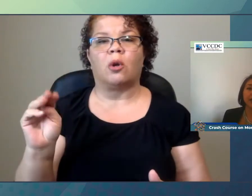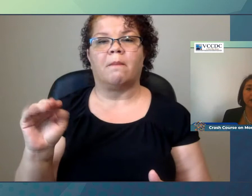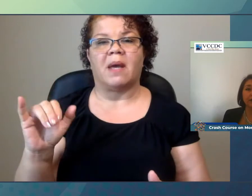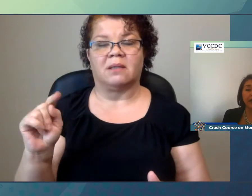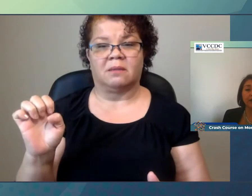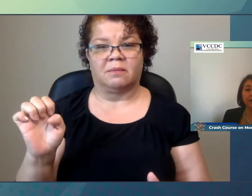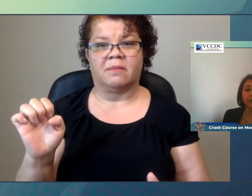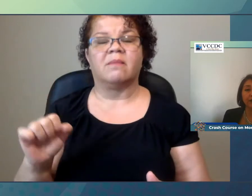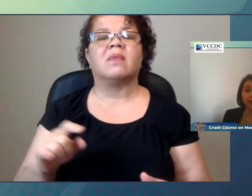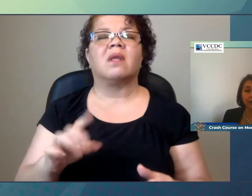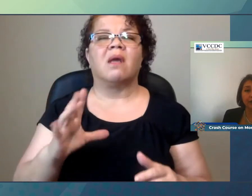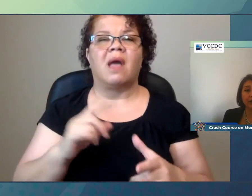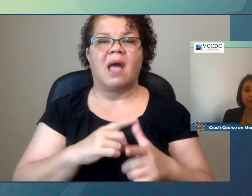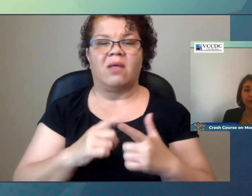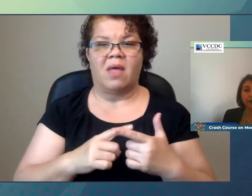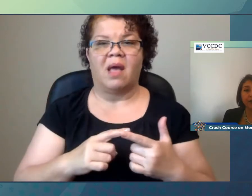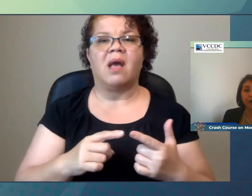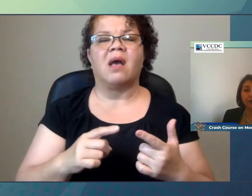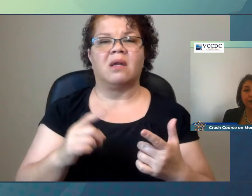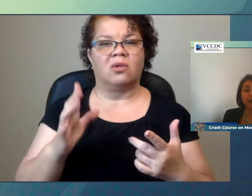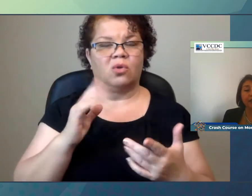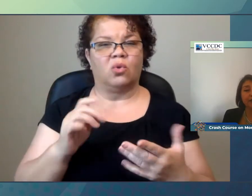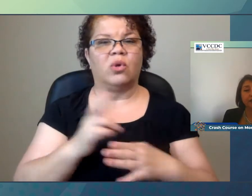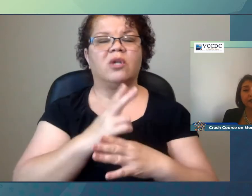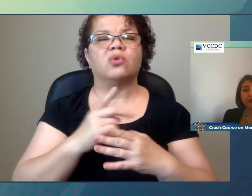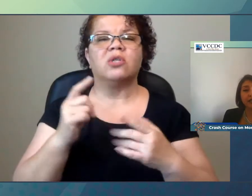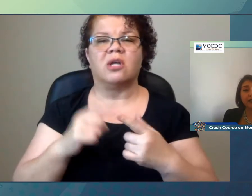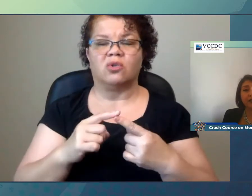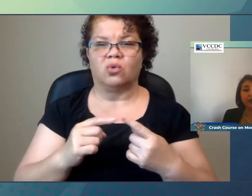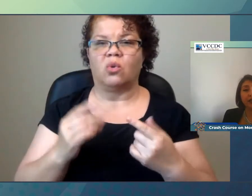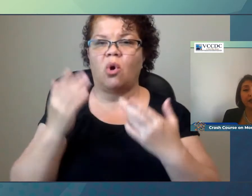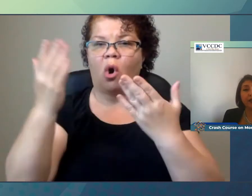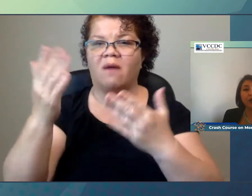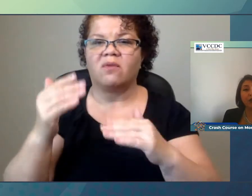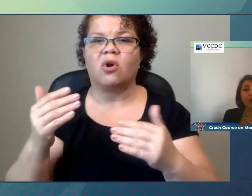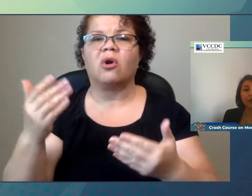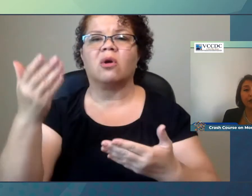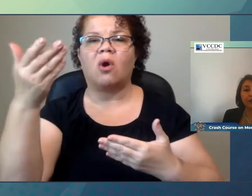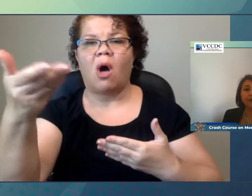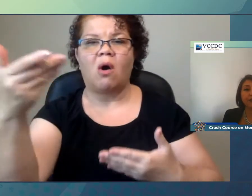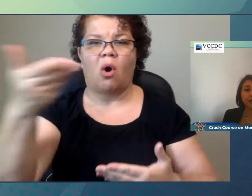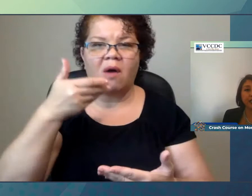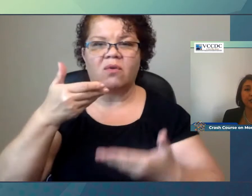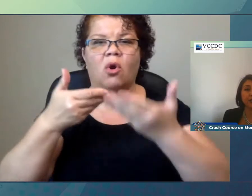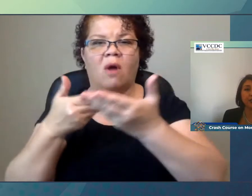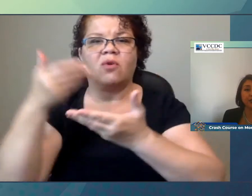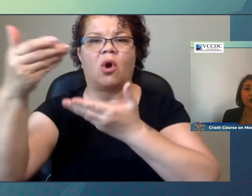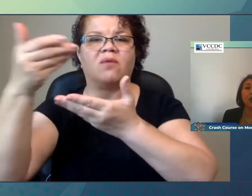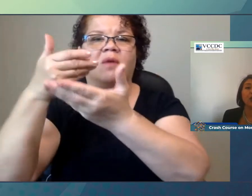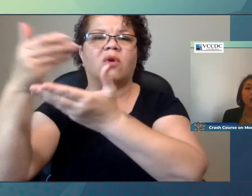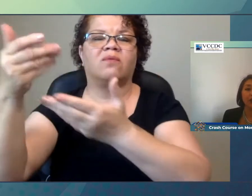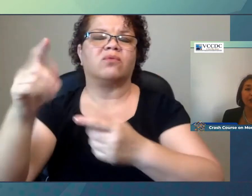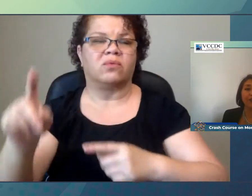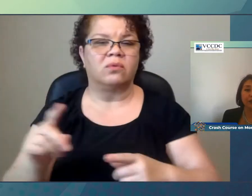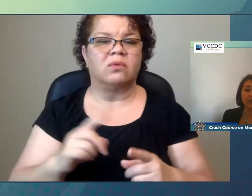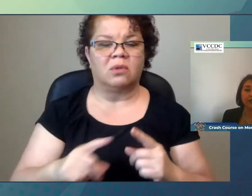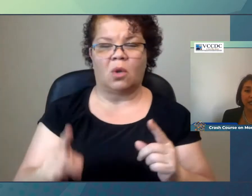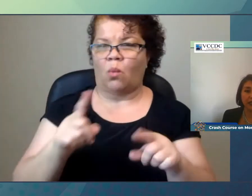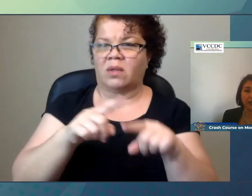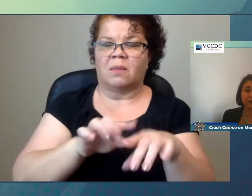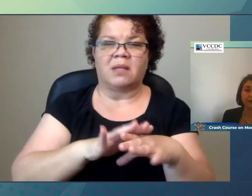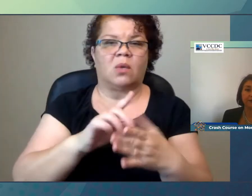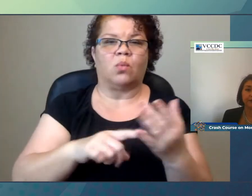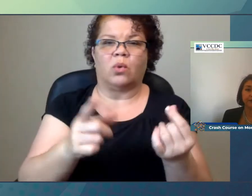to your counter and your counter offer and your offer, this is again dependent upon what you decide to do with